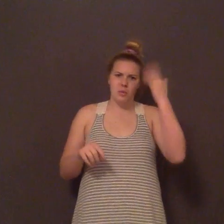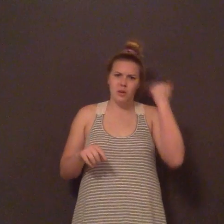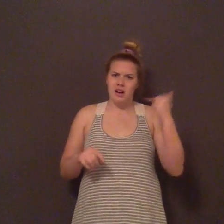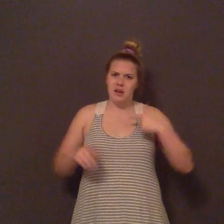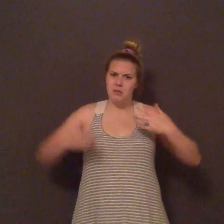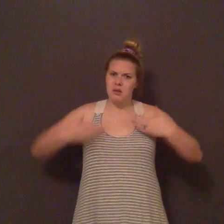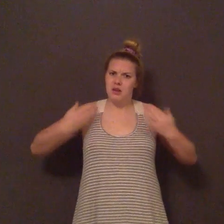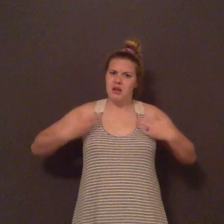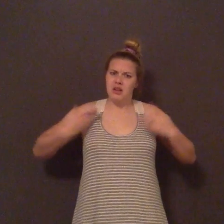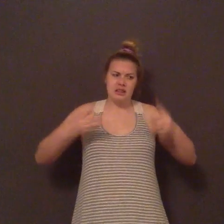this Kamen guy is teaching you.